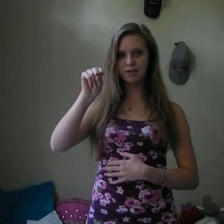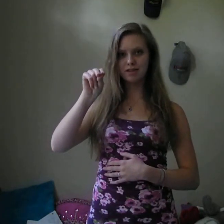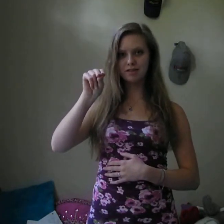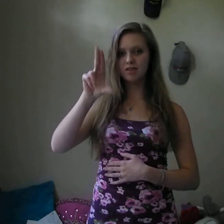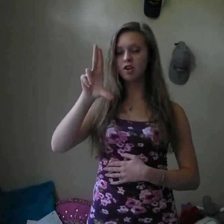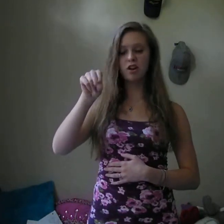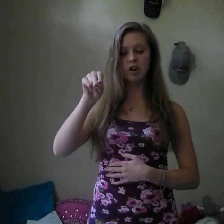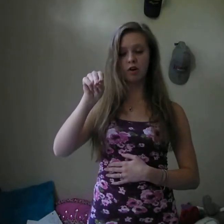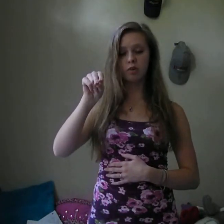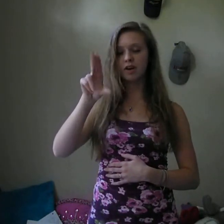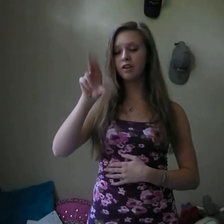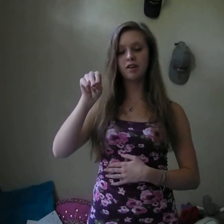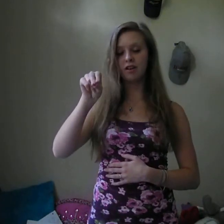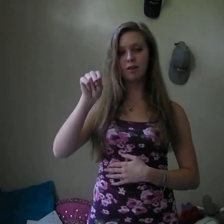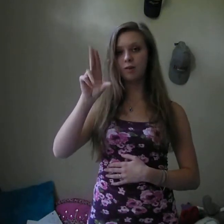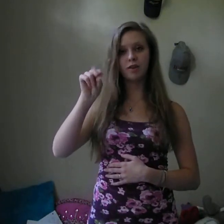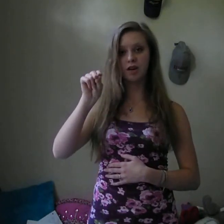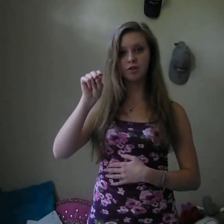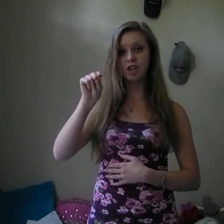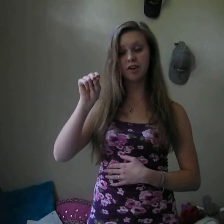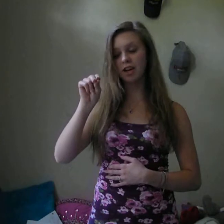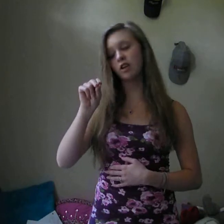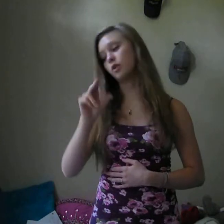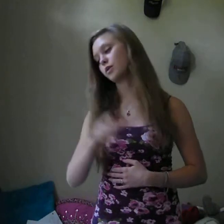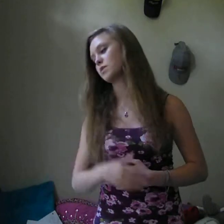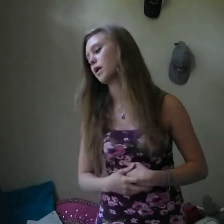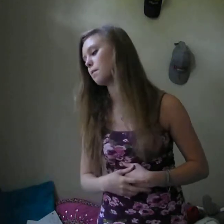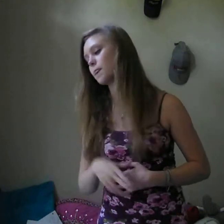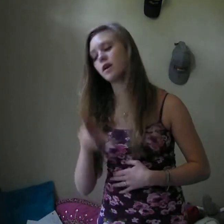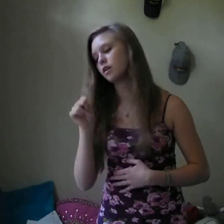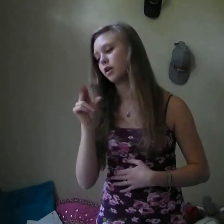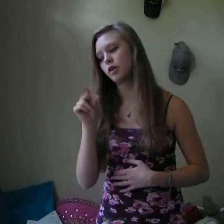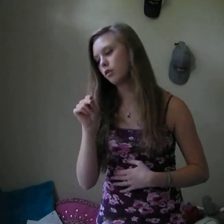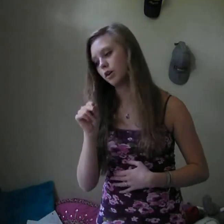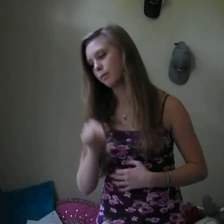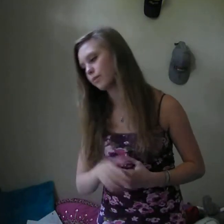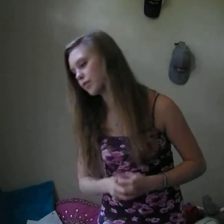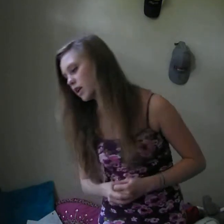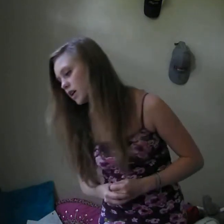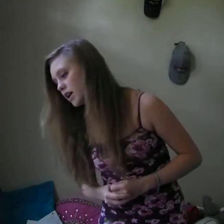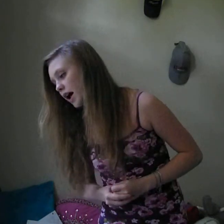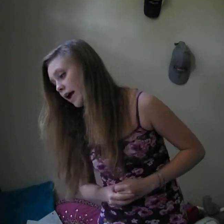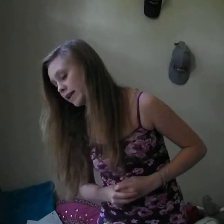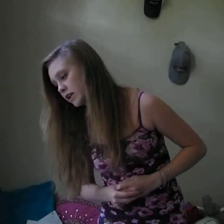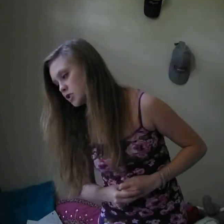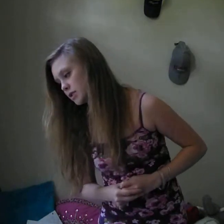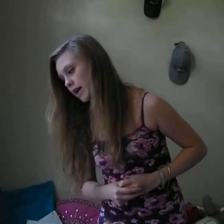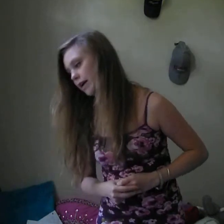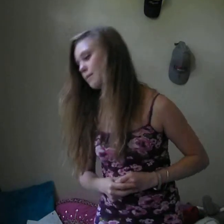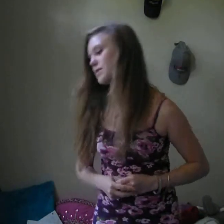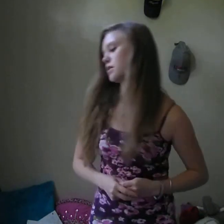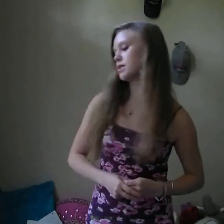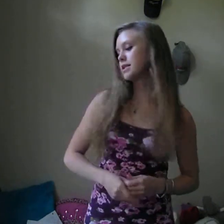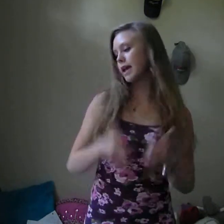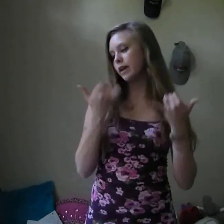it. No, no, no. Shake your head no as well. No, no, no. I needed you today. So today